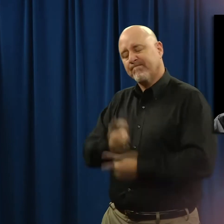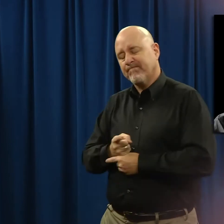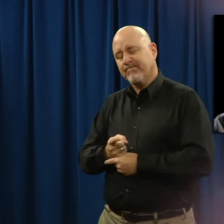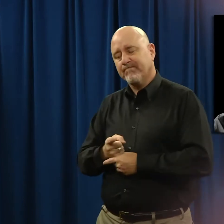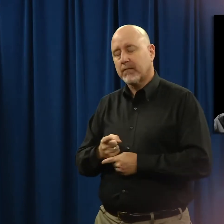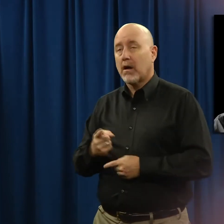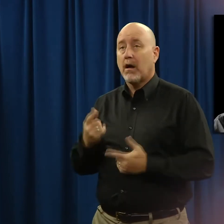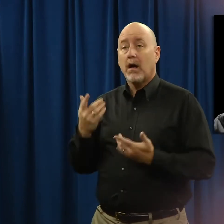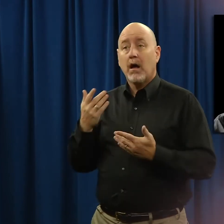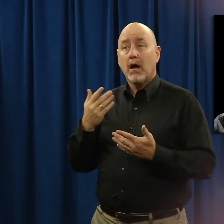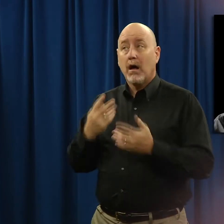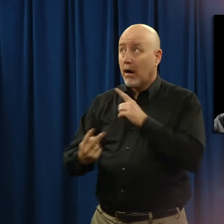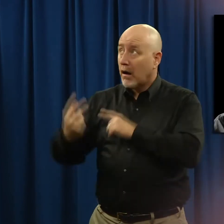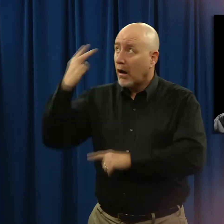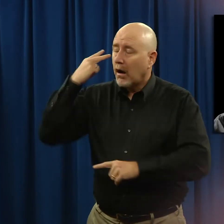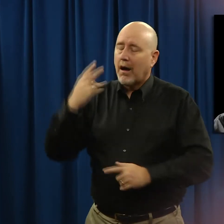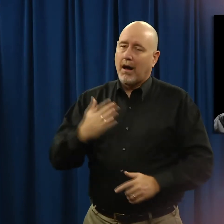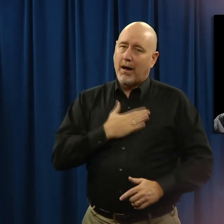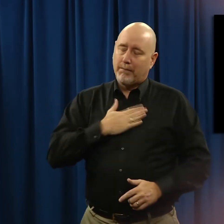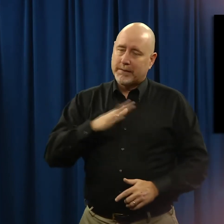we're glad we did.